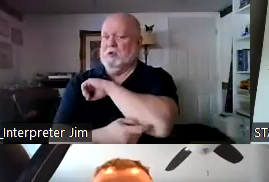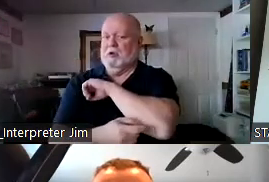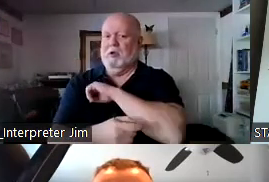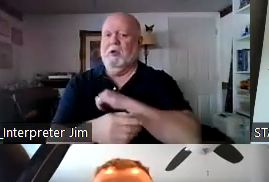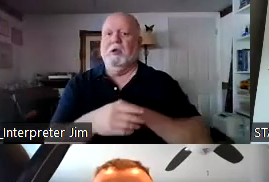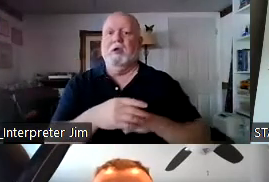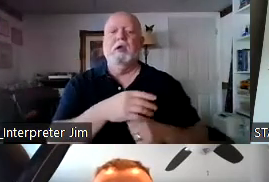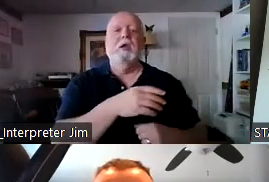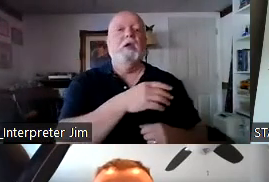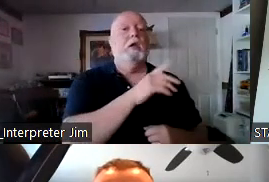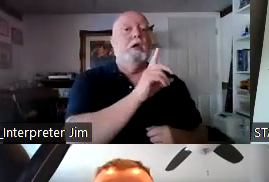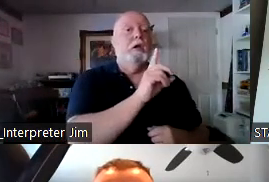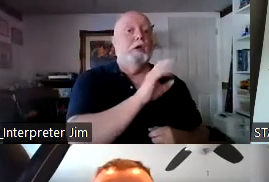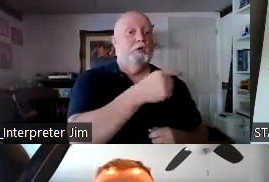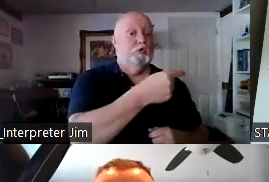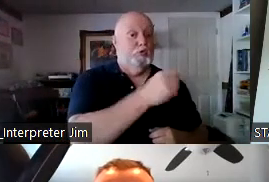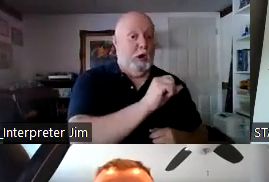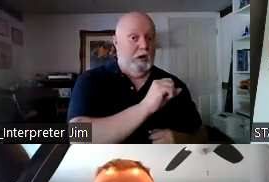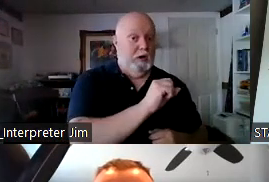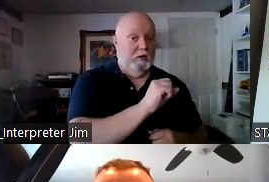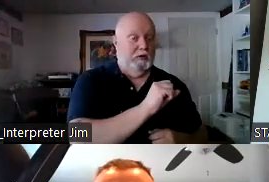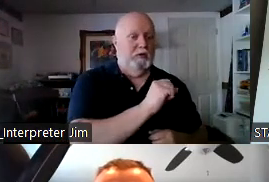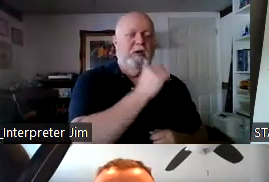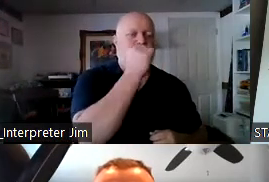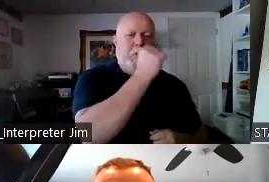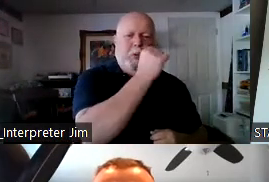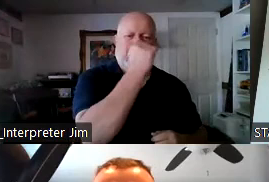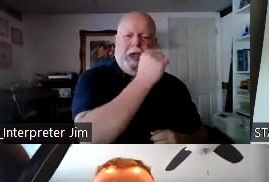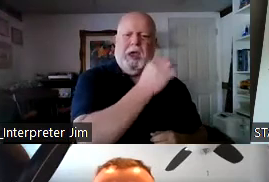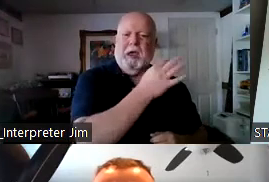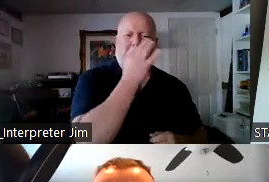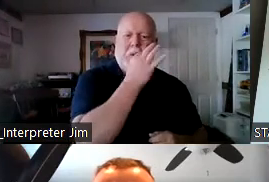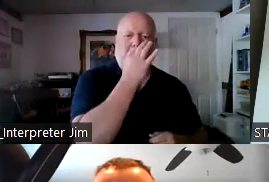like opiates. I didn't have that from cocaine or marijuana or something like that. But